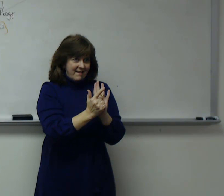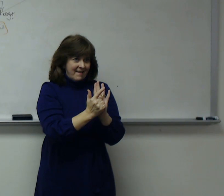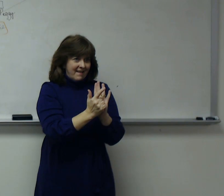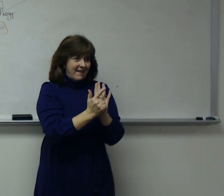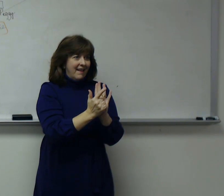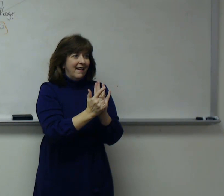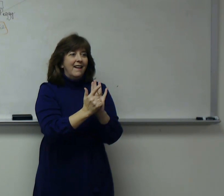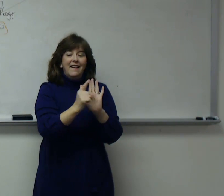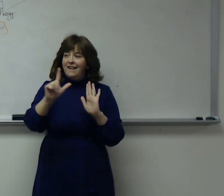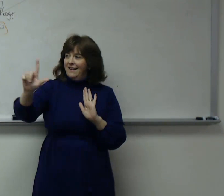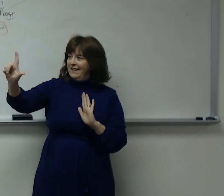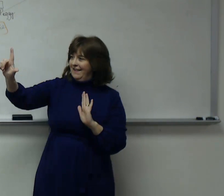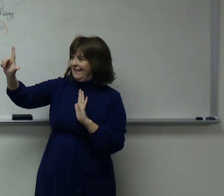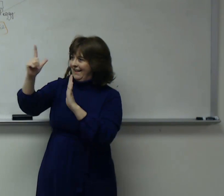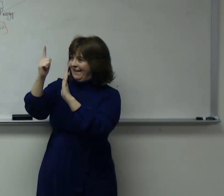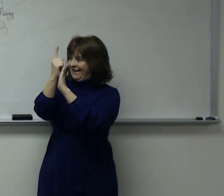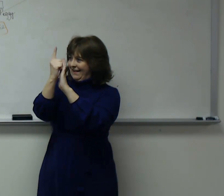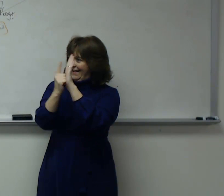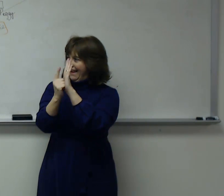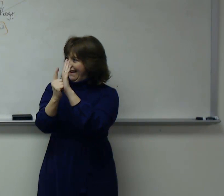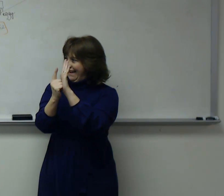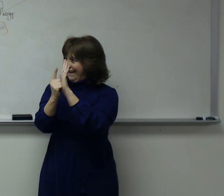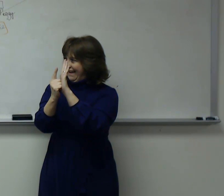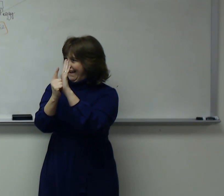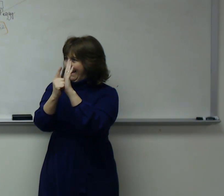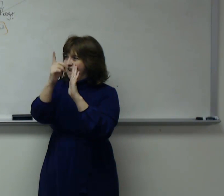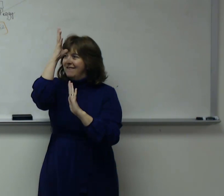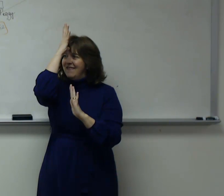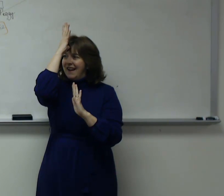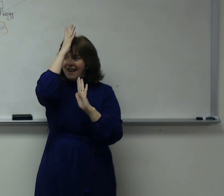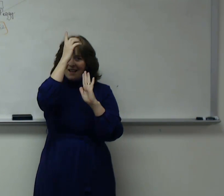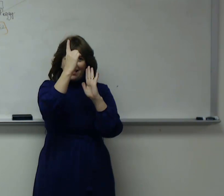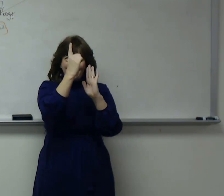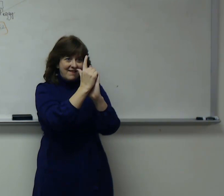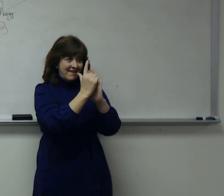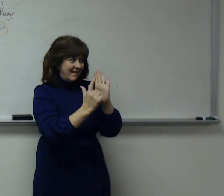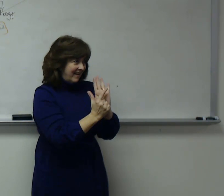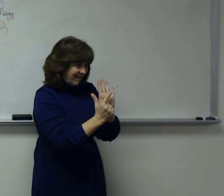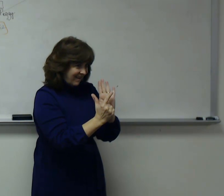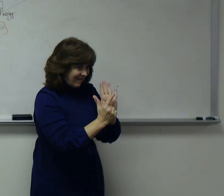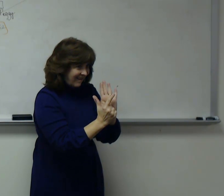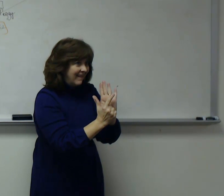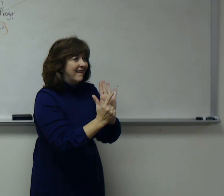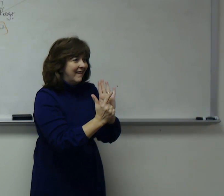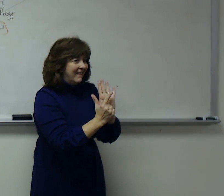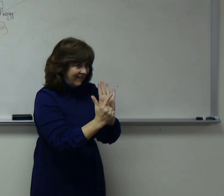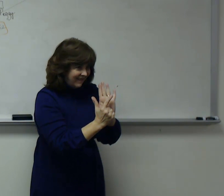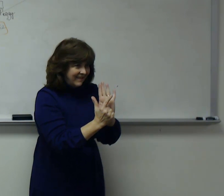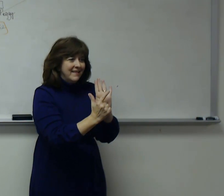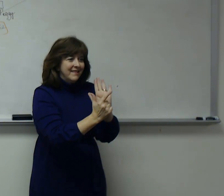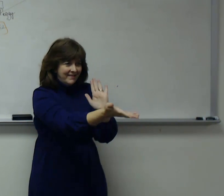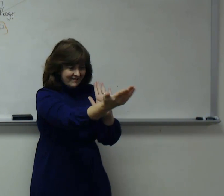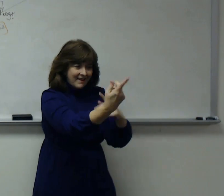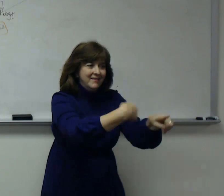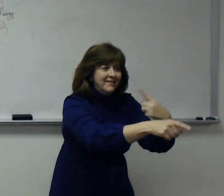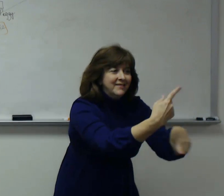Oh, that's fine. Wait a minute. Oh, L. Okay, got it. Father-in-law. Got it. I see something.